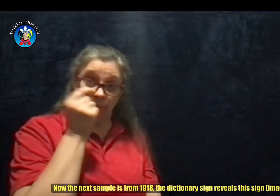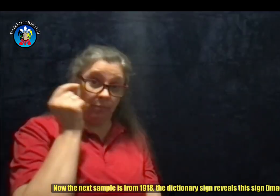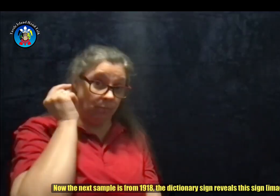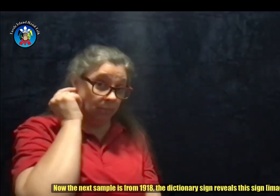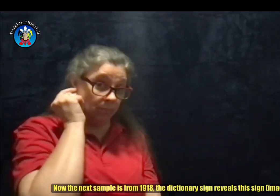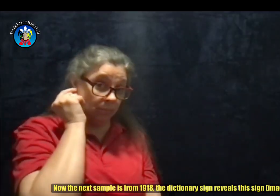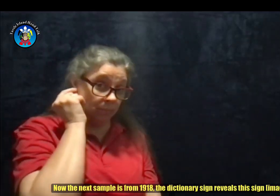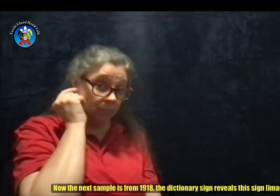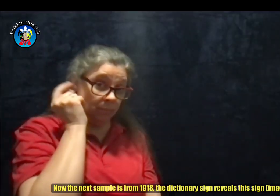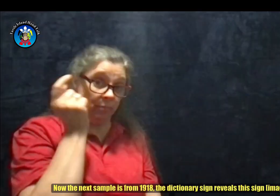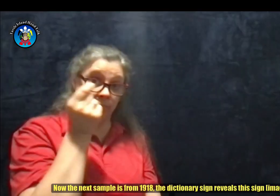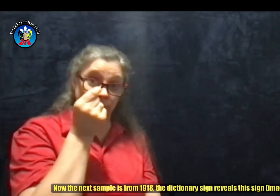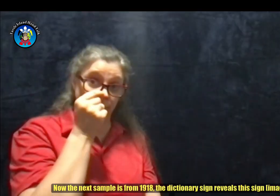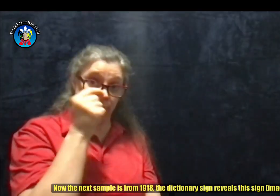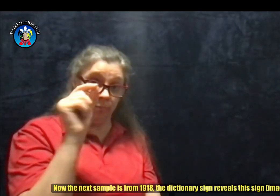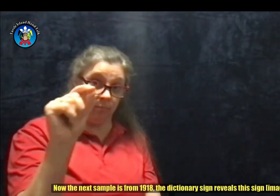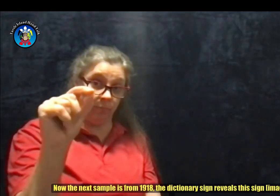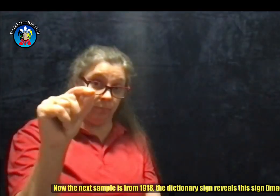dictionary sign reveals this sign.